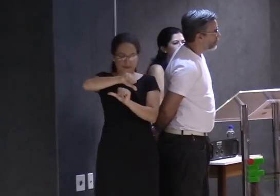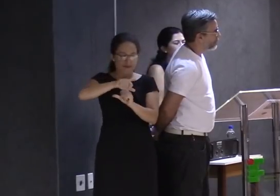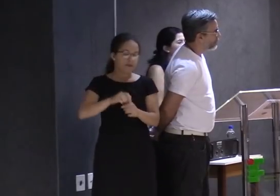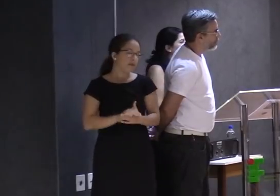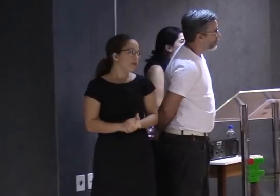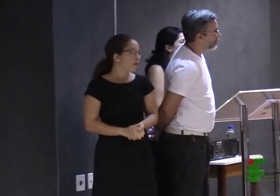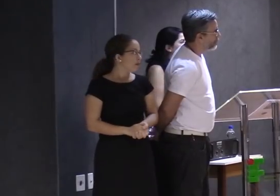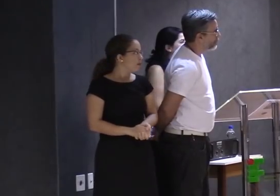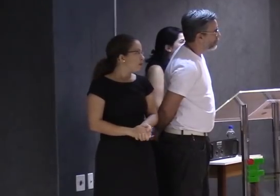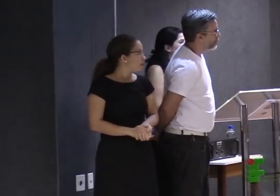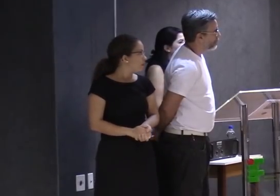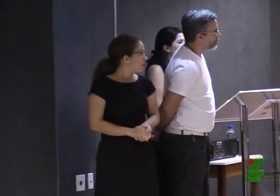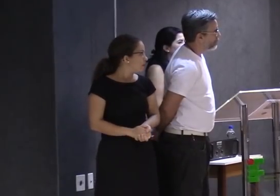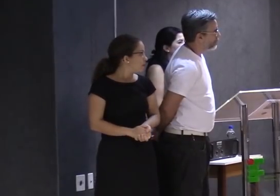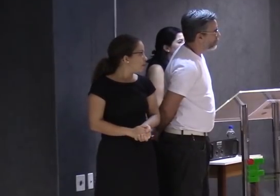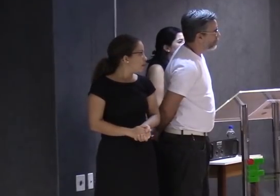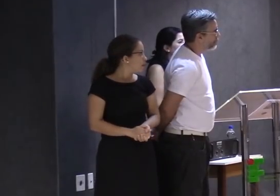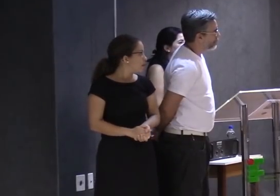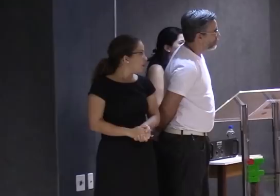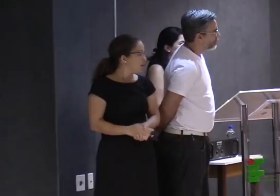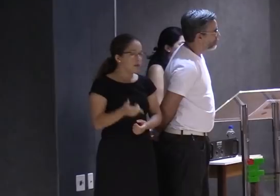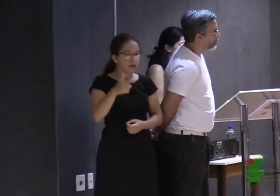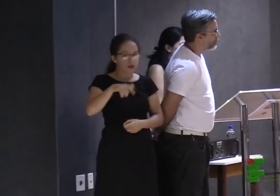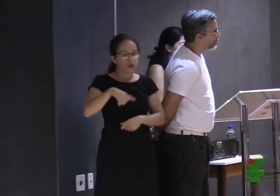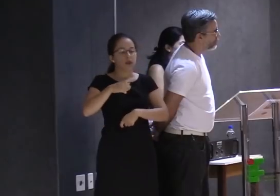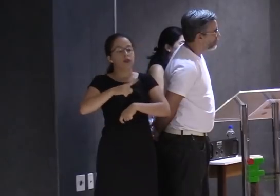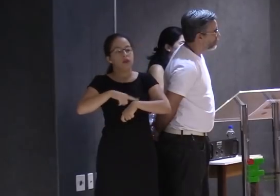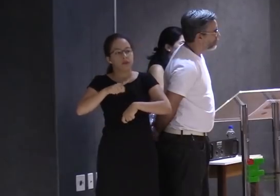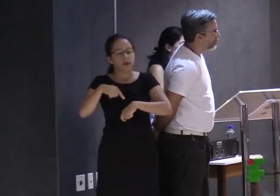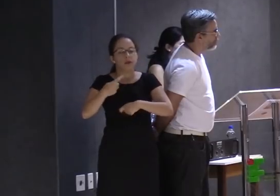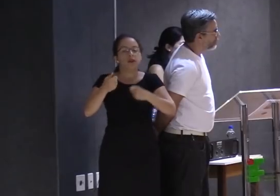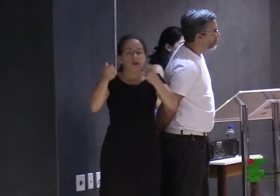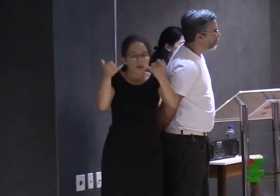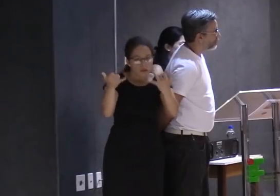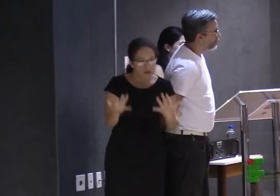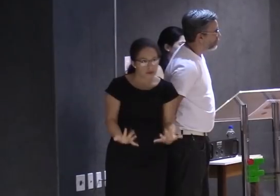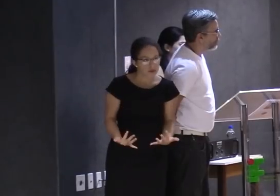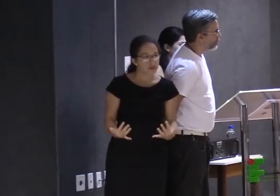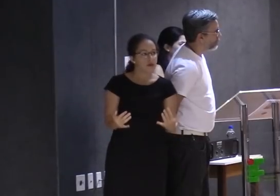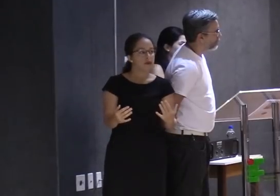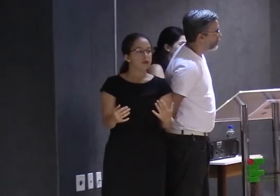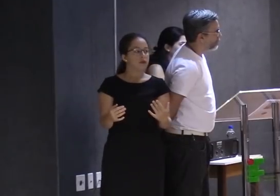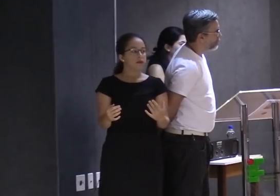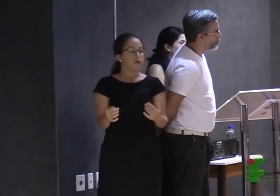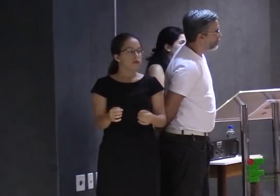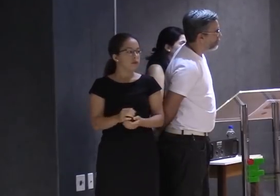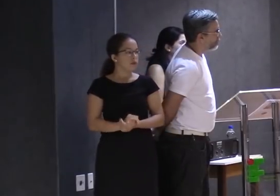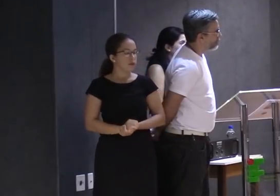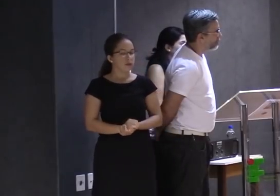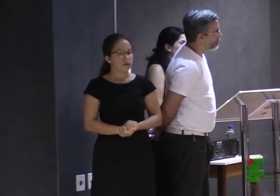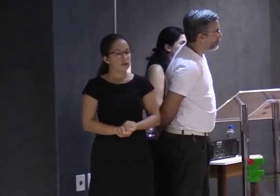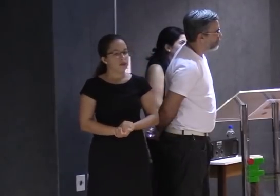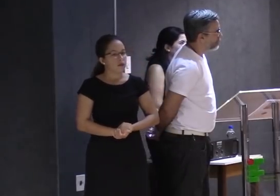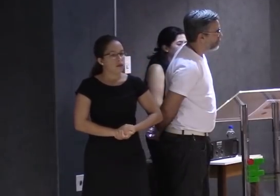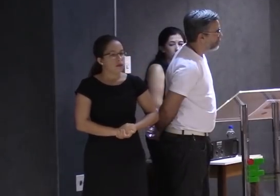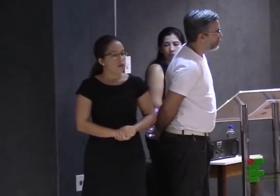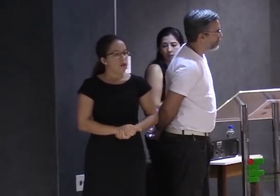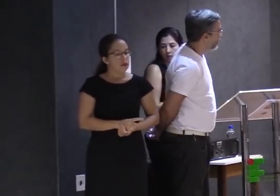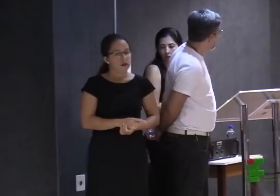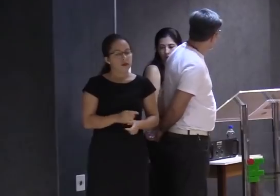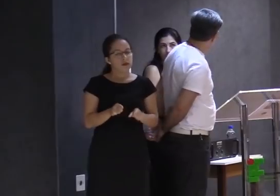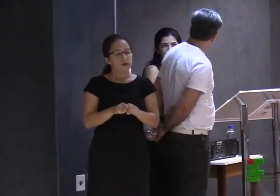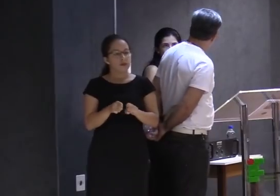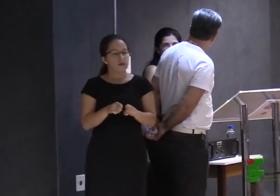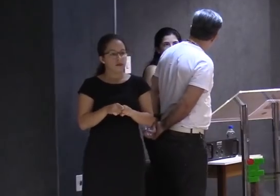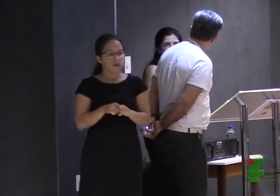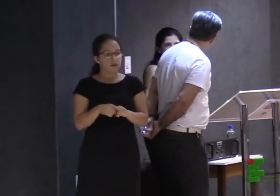then you again have some time to talk and then you join another small group of four persons. Vocês